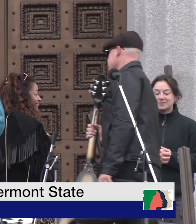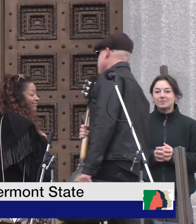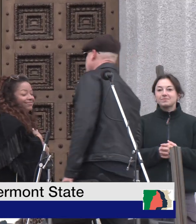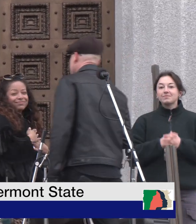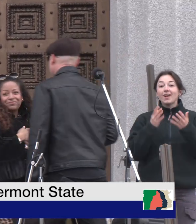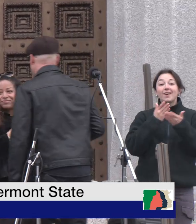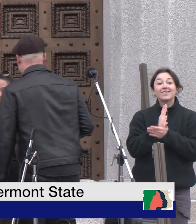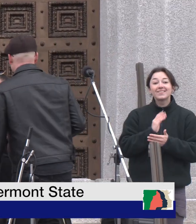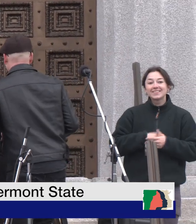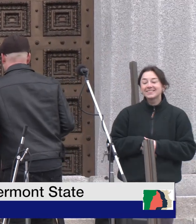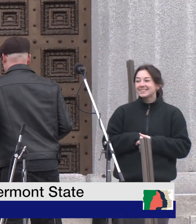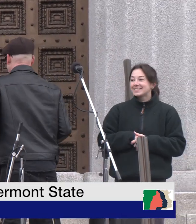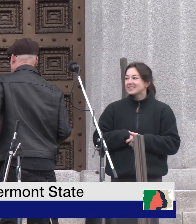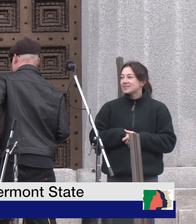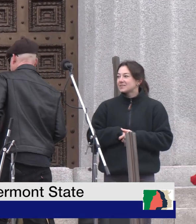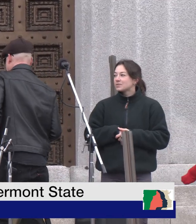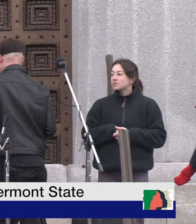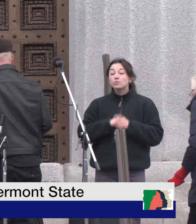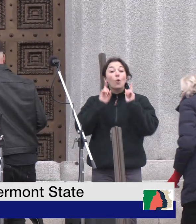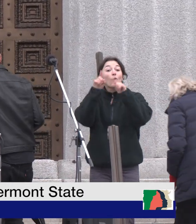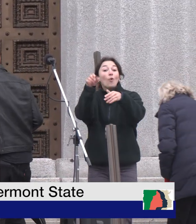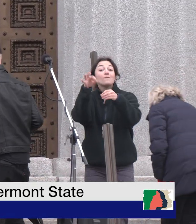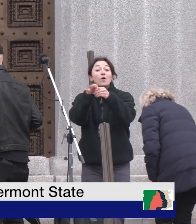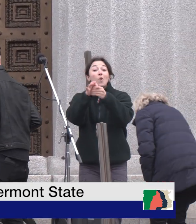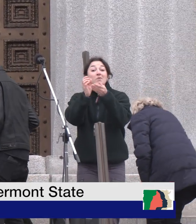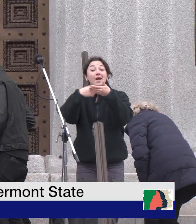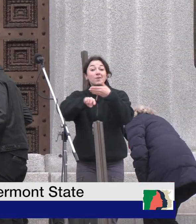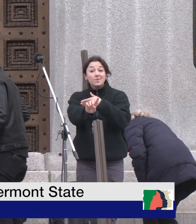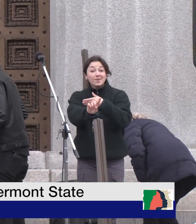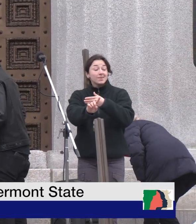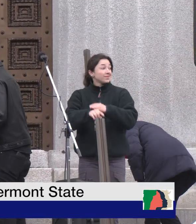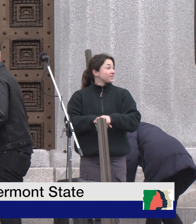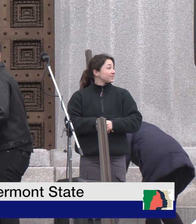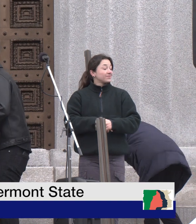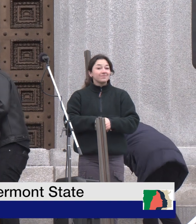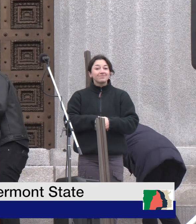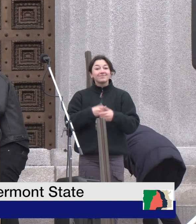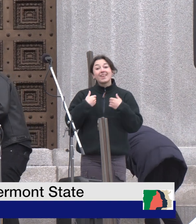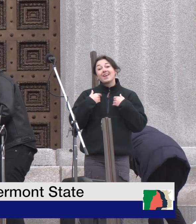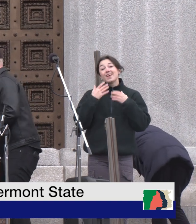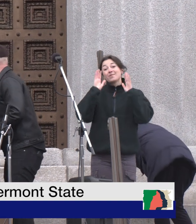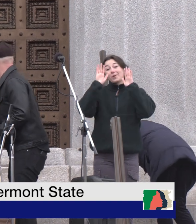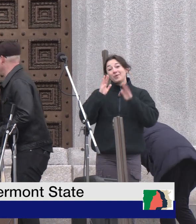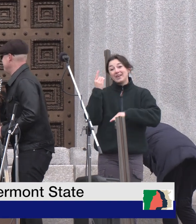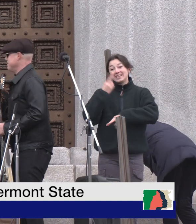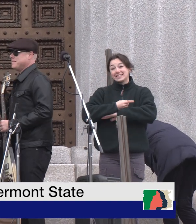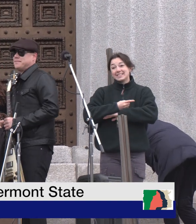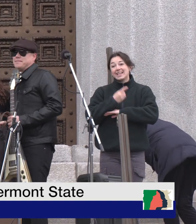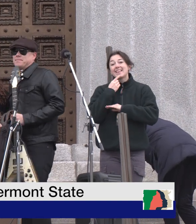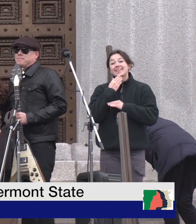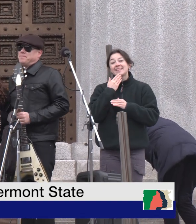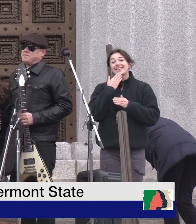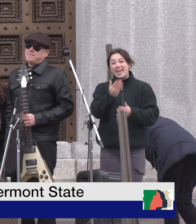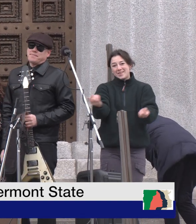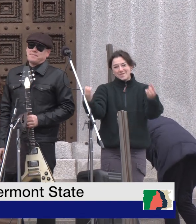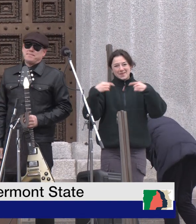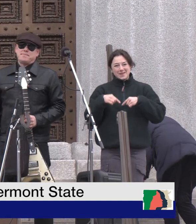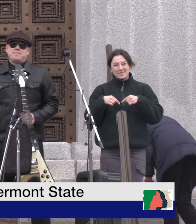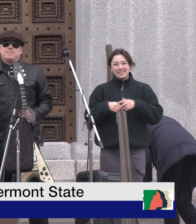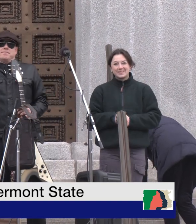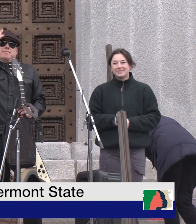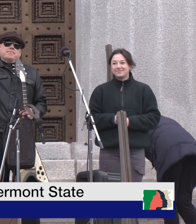All right, now go vote. Yeah, go have a great day. Go and vote. Thanks for being here.